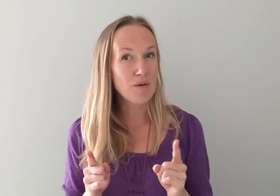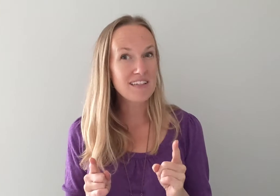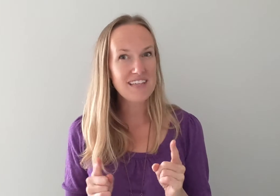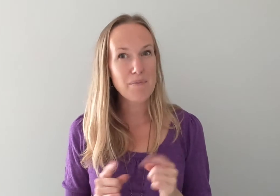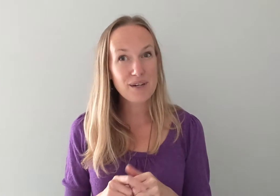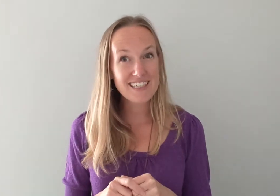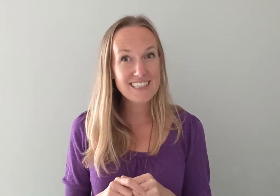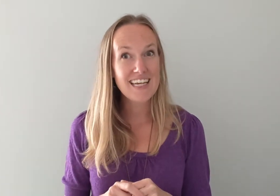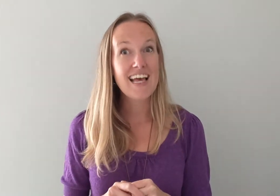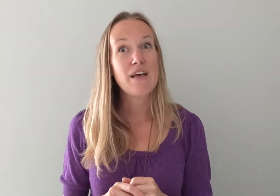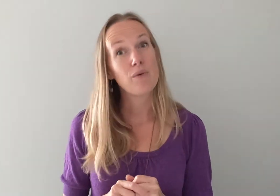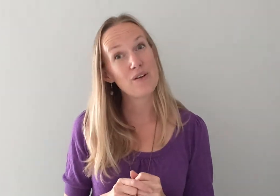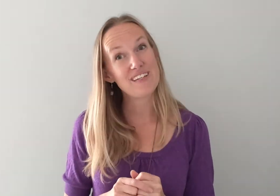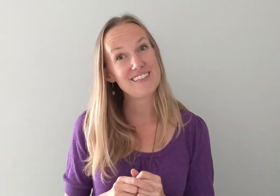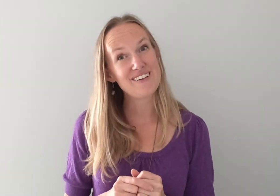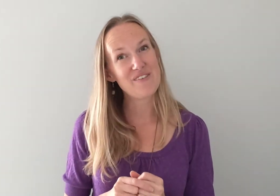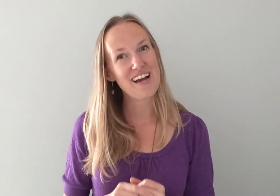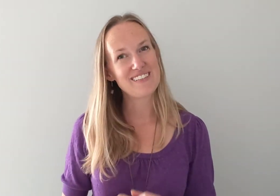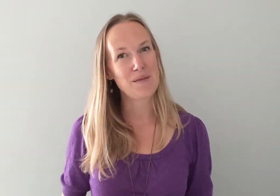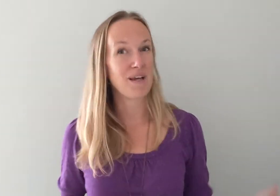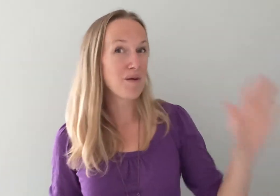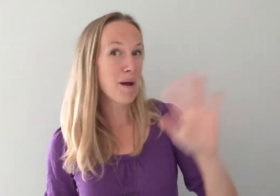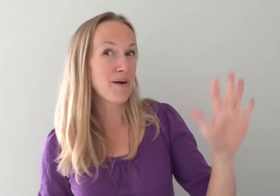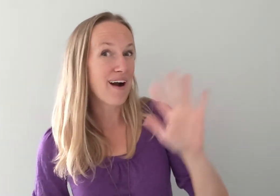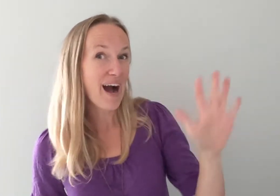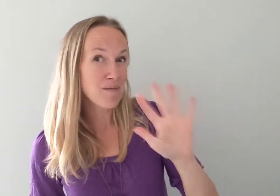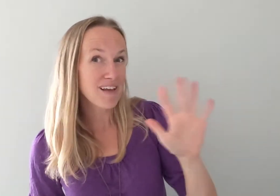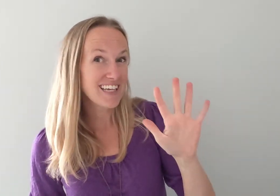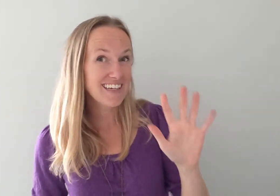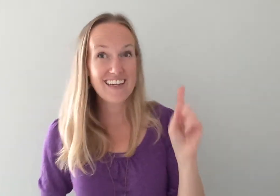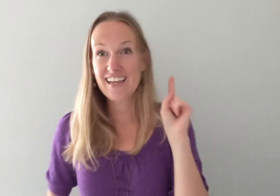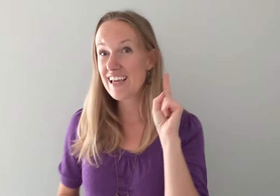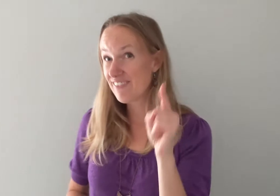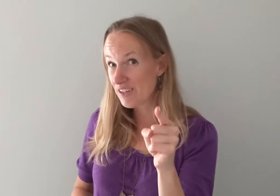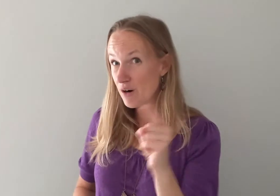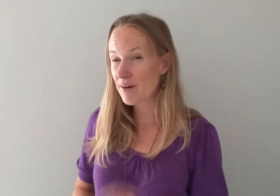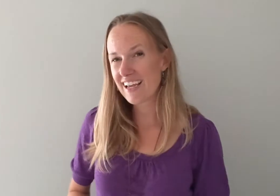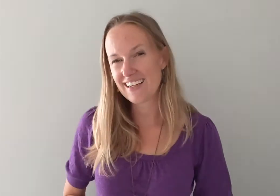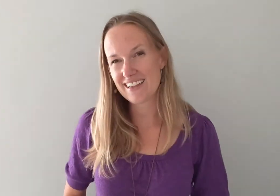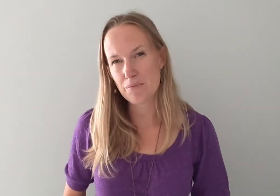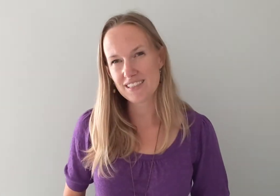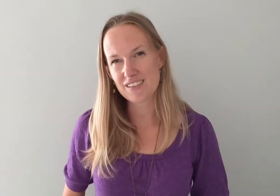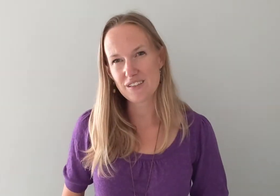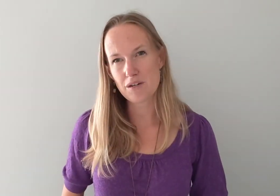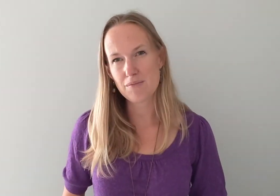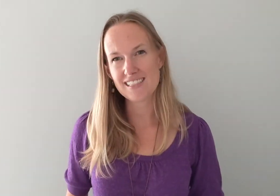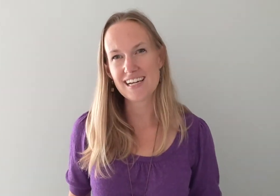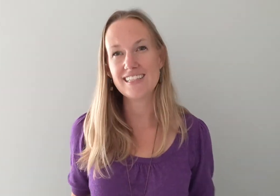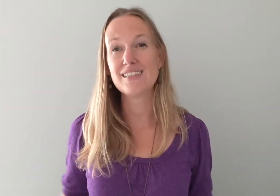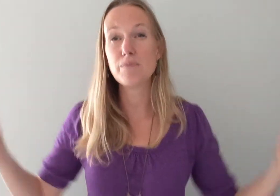learn that bridge, we're going to go over housekeeping. Remember, I am left-handed. If you are right-handed, that means you're going to mirror my signs. Look